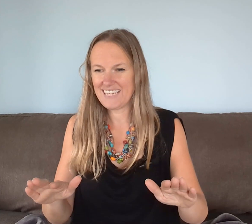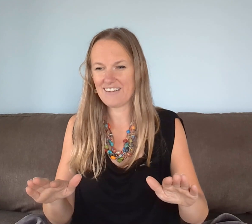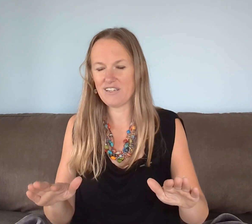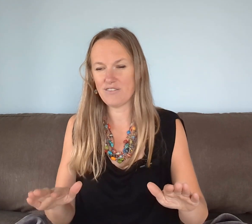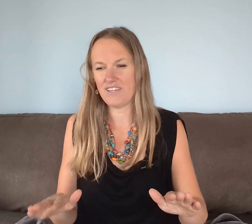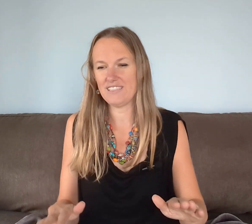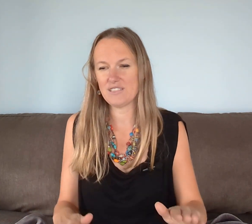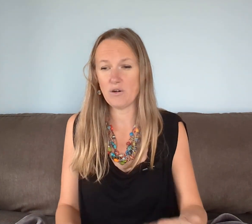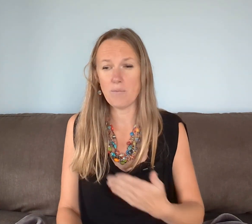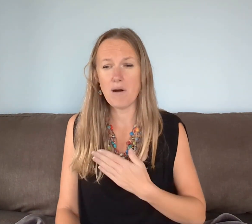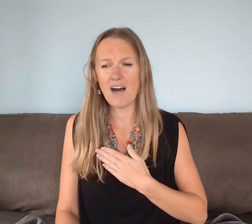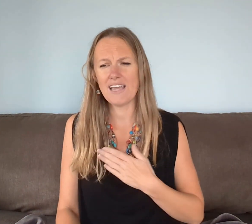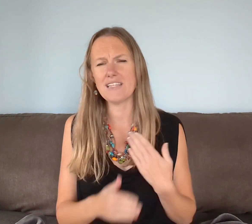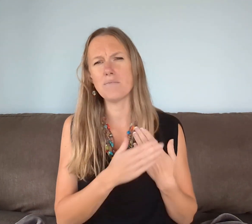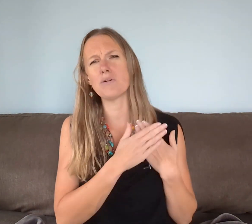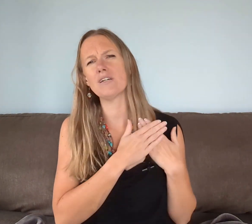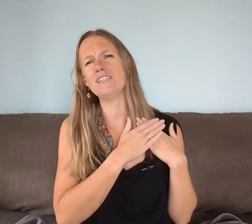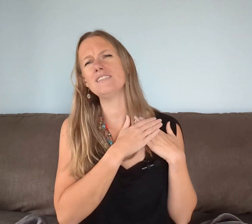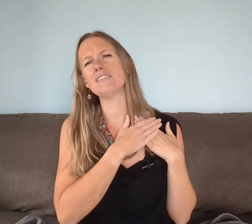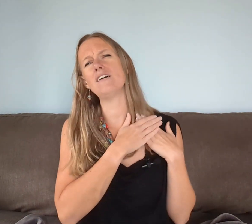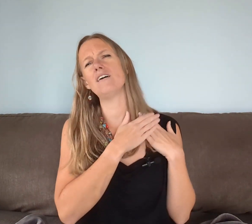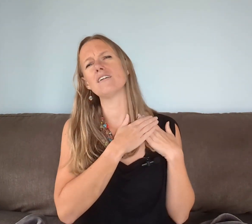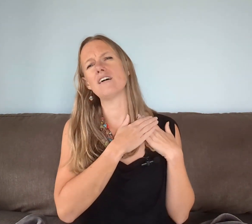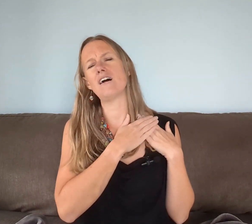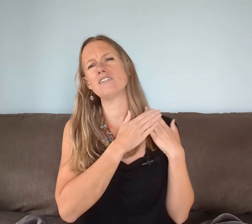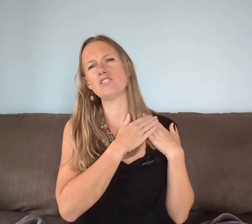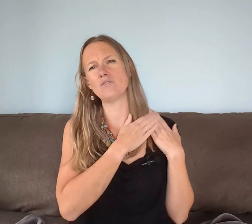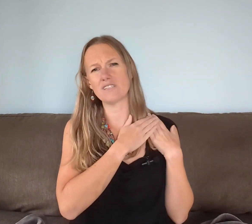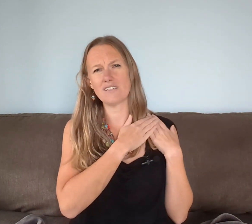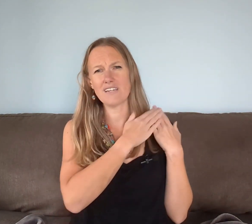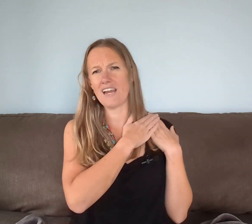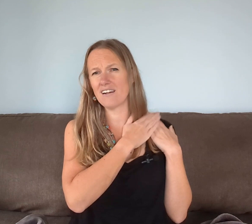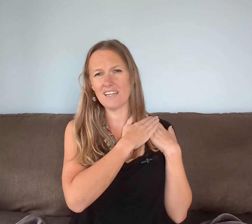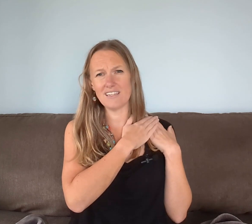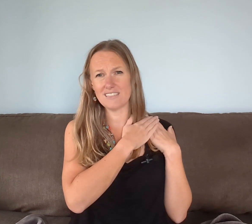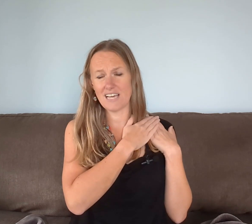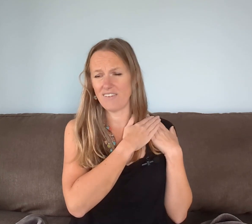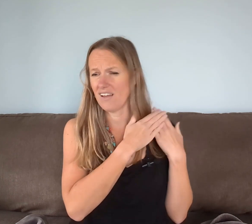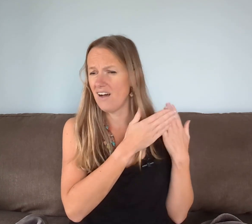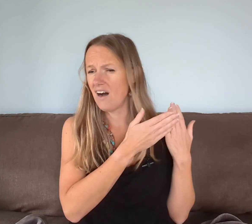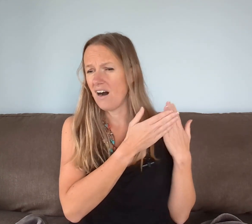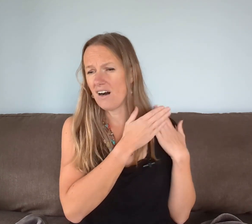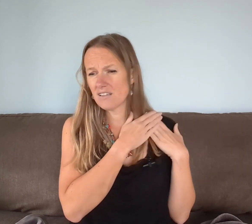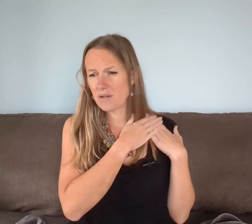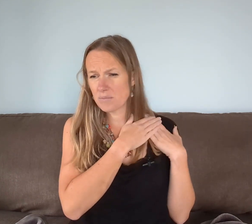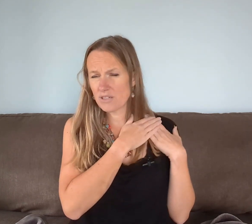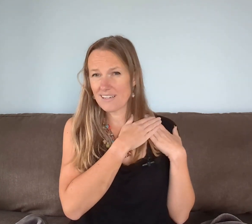down at your feet. So and then burdens on your shoulder. You're carrying it and it's heavy. All of my